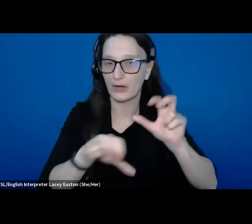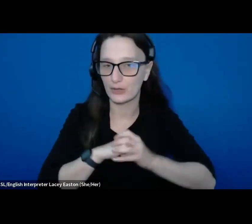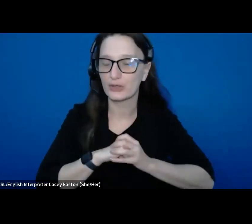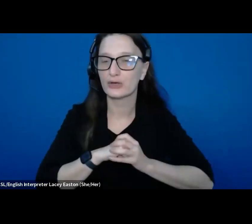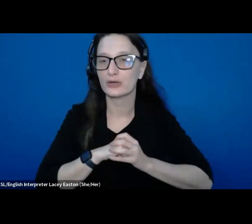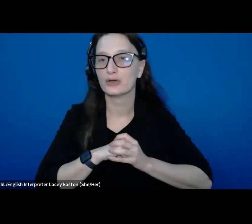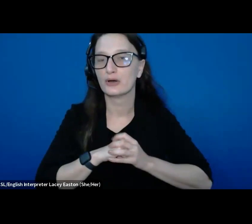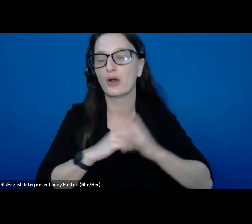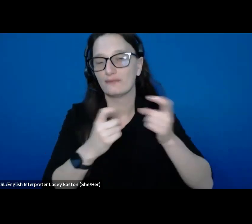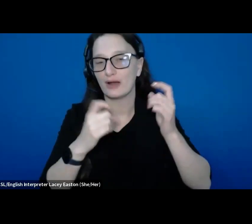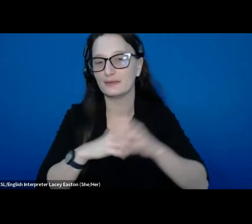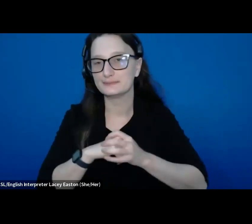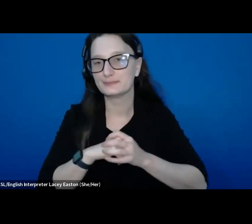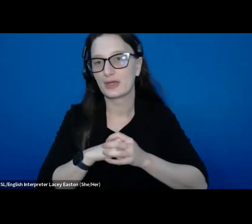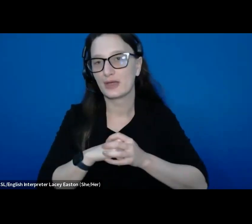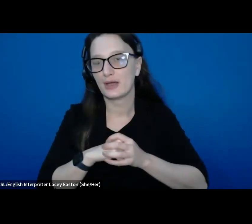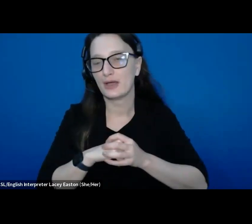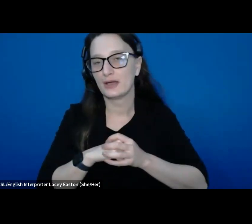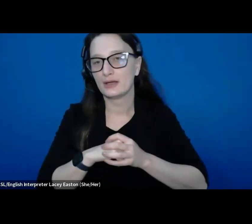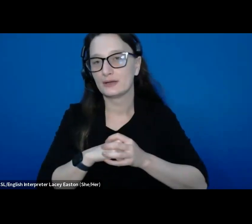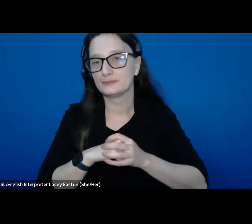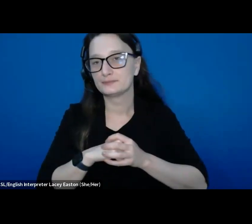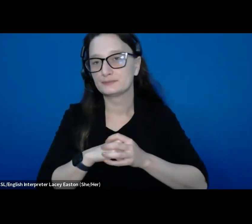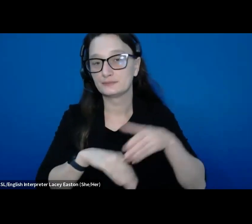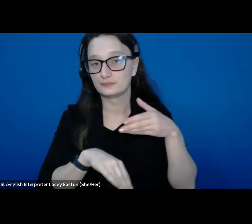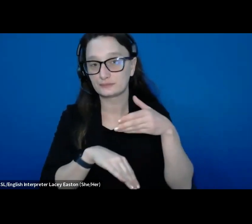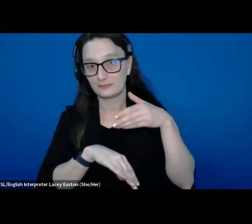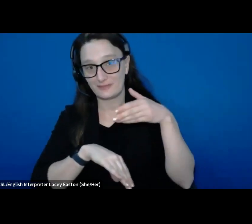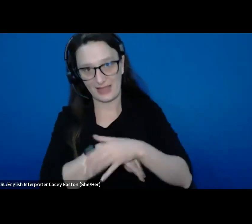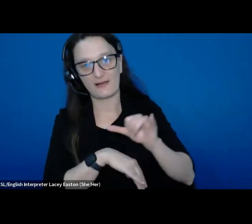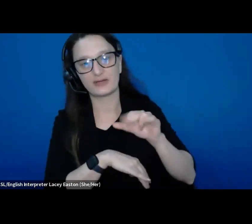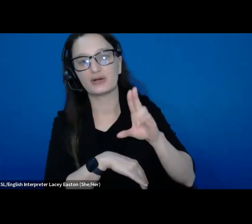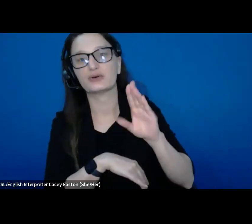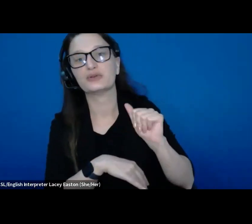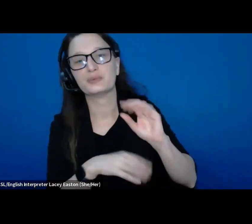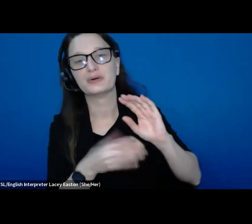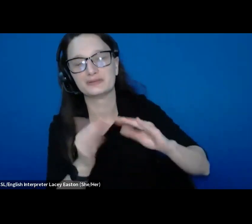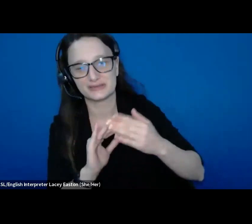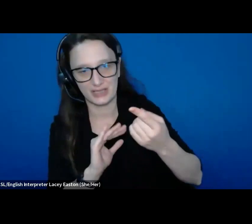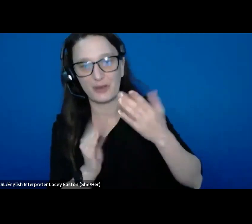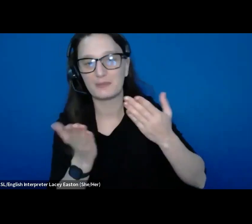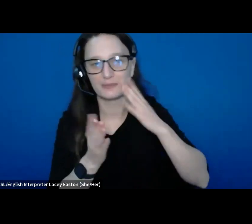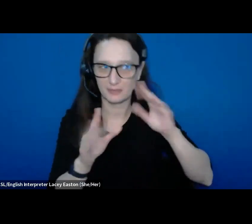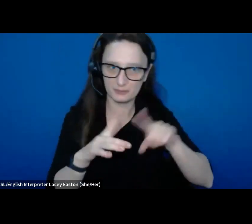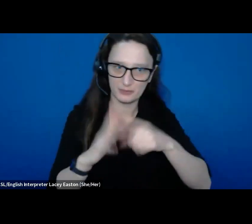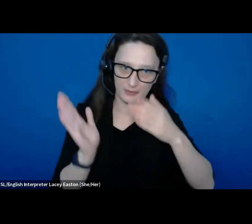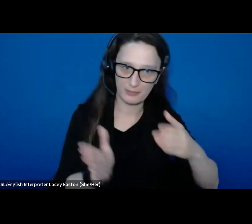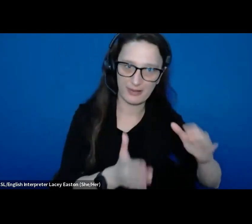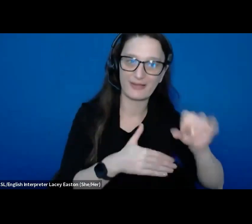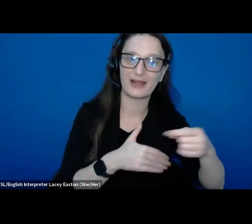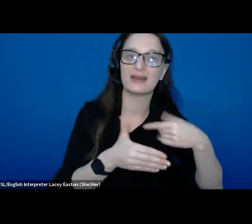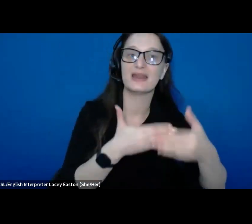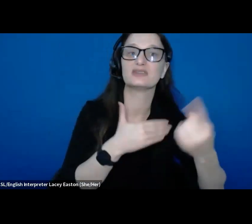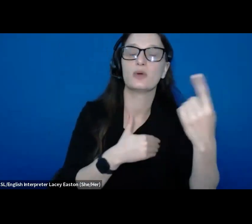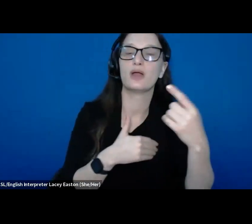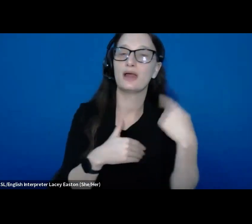after this, after we do the Yuba City one. So again, we want to, I think, strategically do these around,